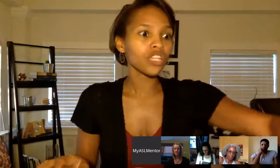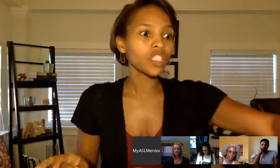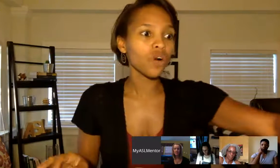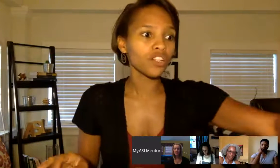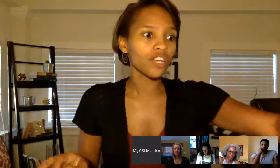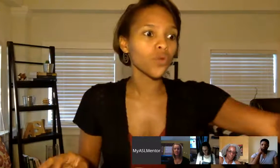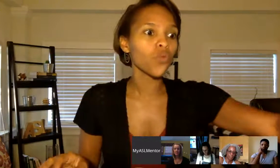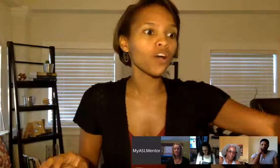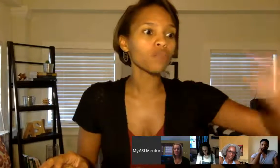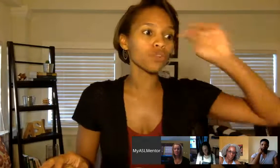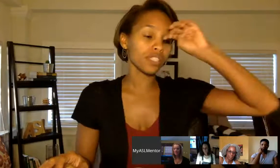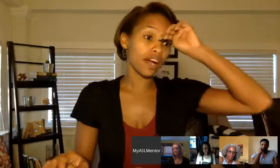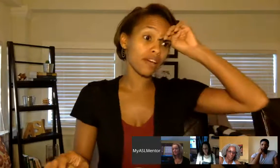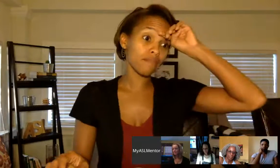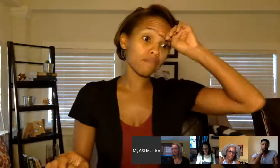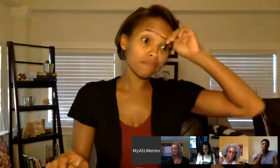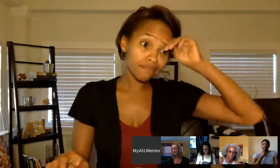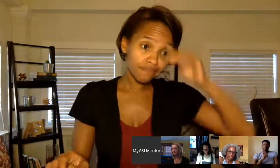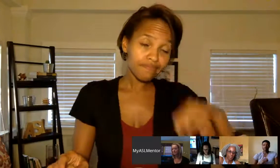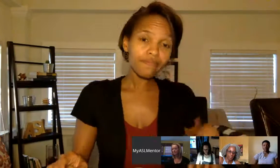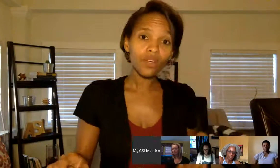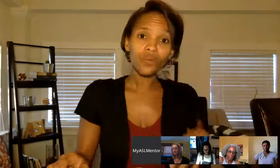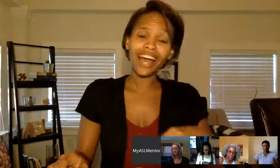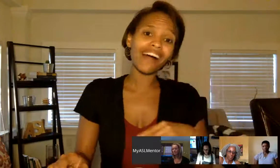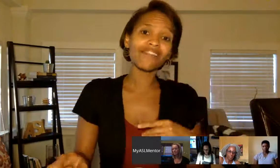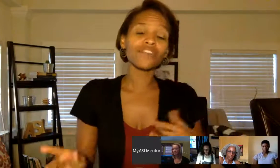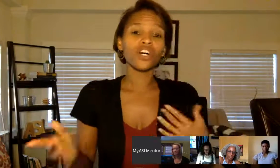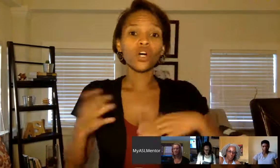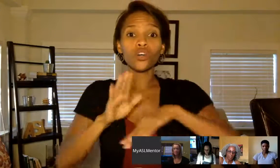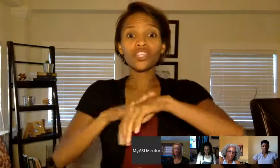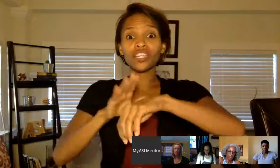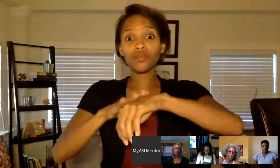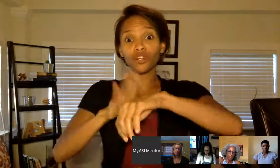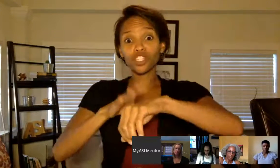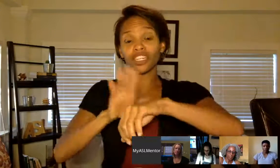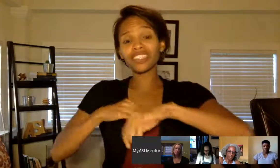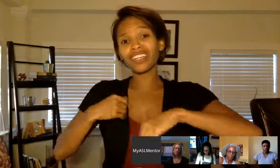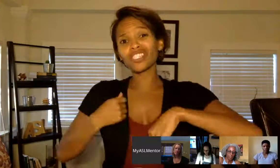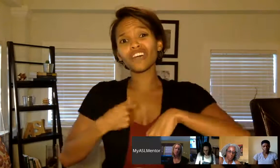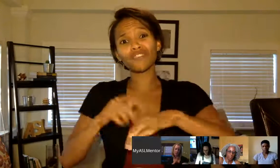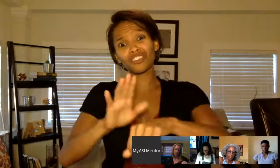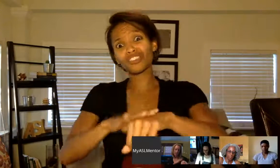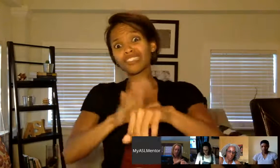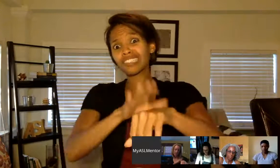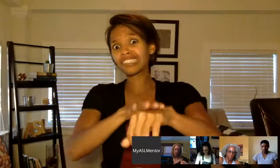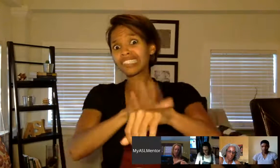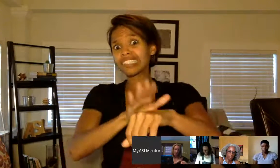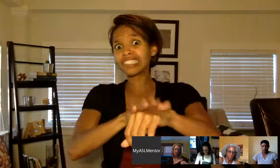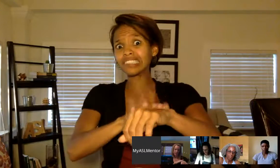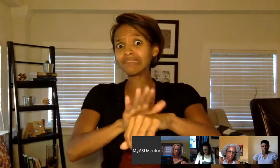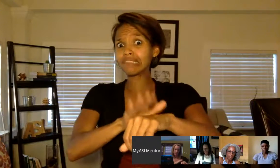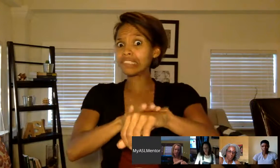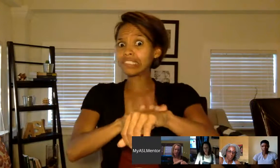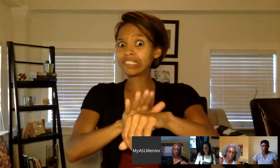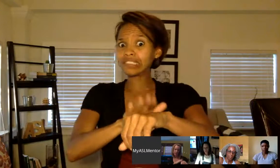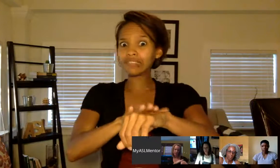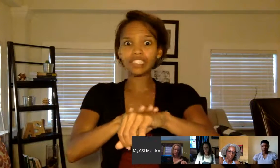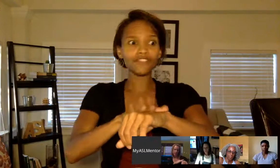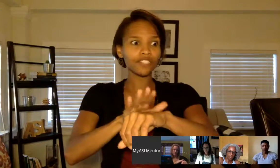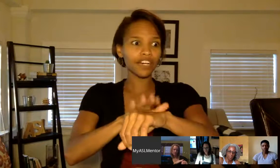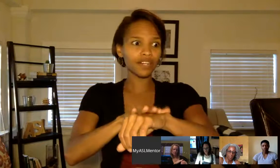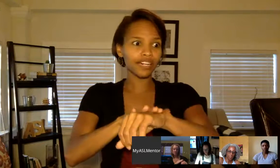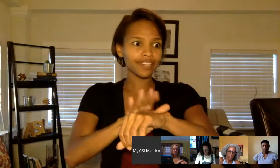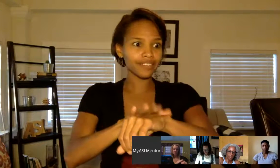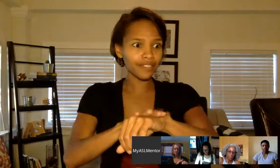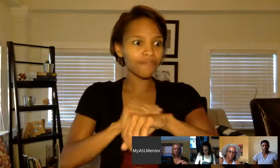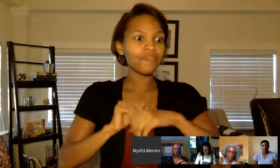So let's walk through that one more time. We have we're starting the sentence off with, just to kind of get careful